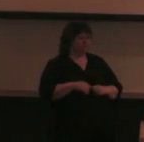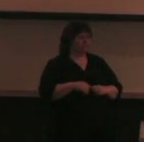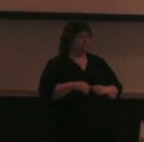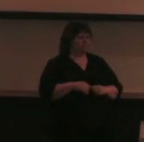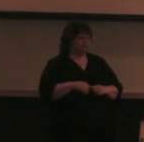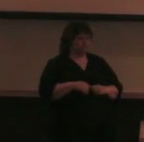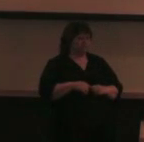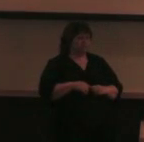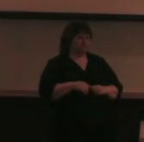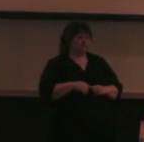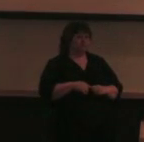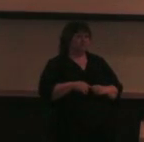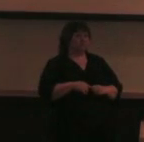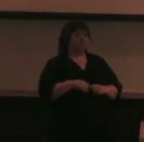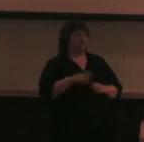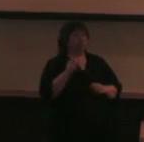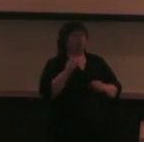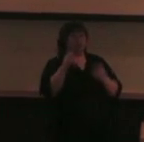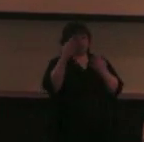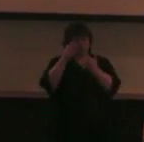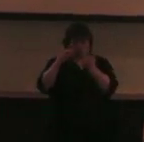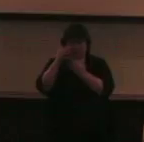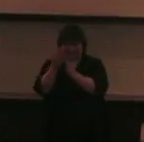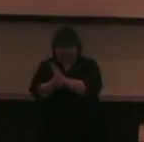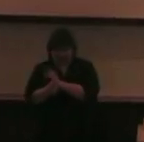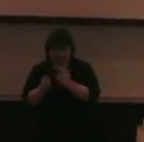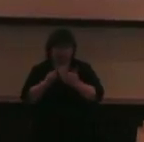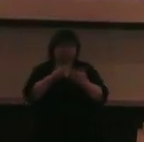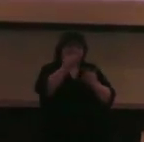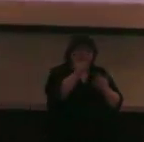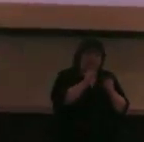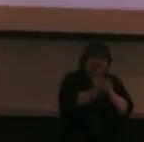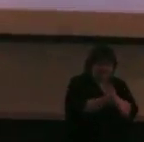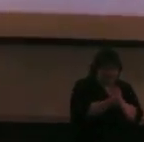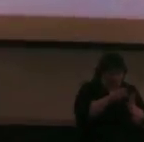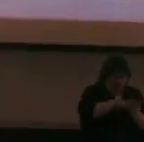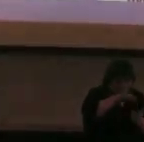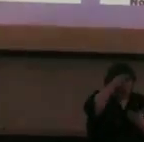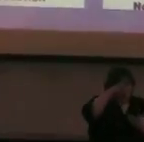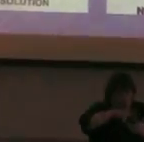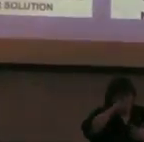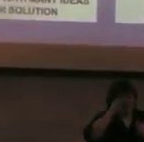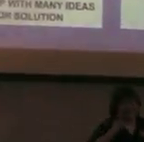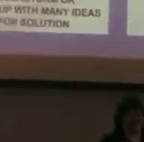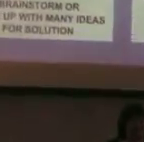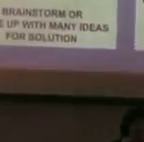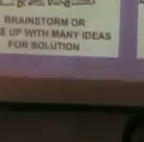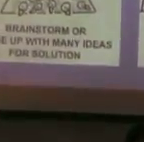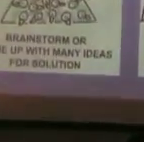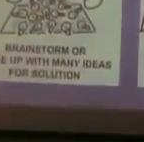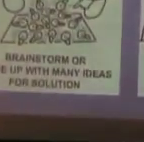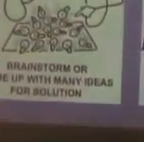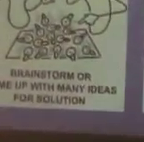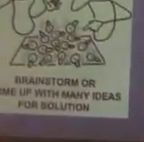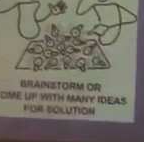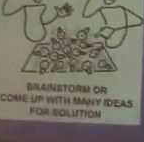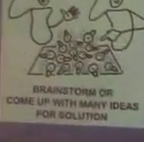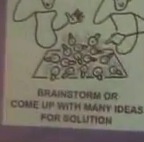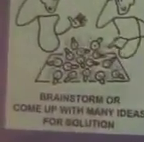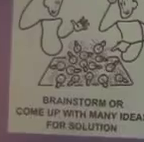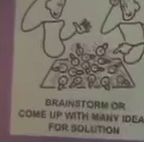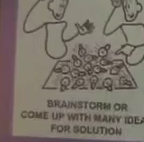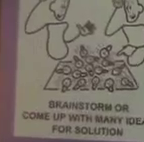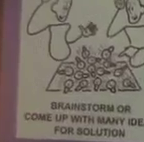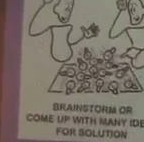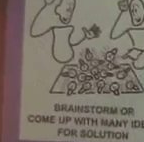So once they have social skills and coping skills, hopefully they can get to the next level, which is conflict resolution skills, which